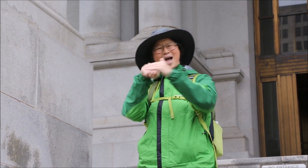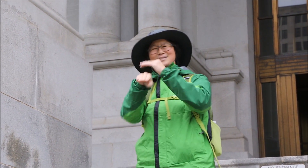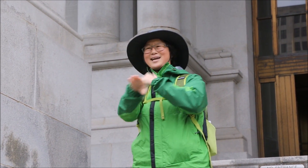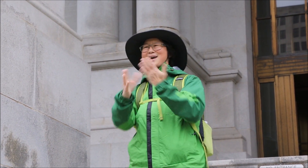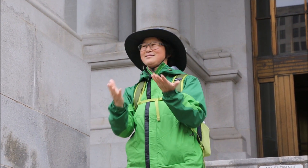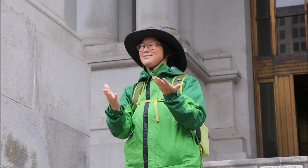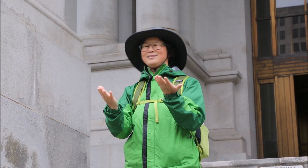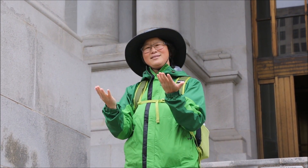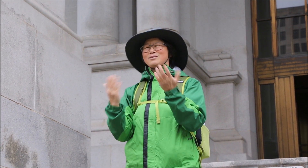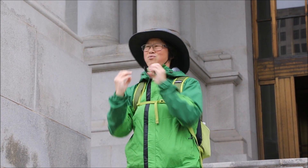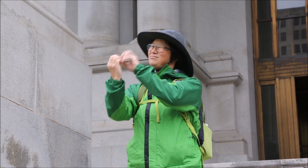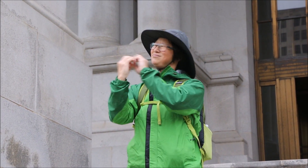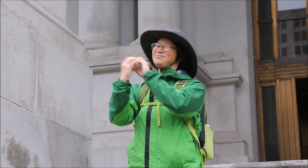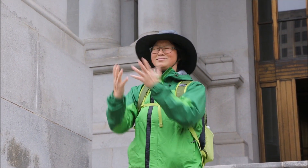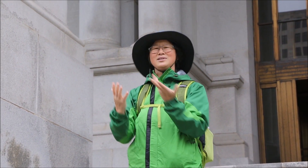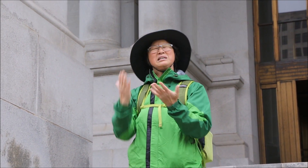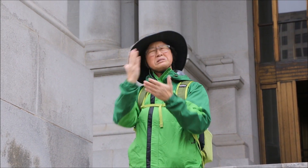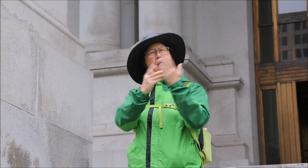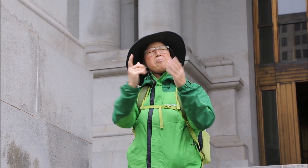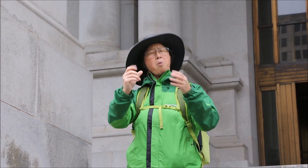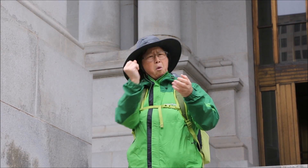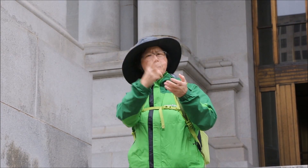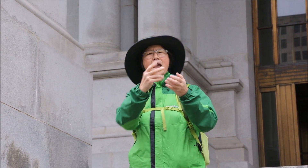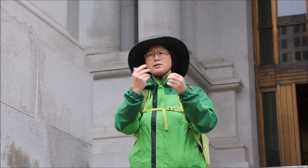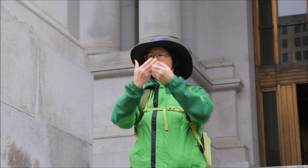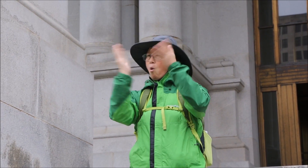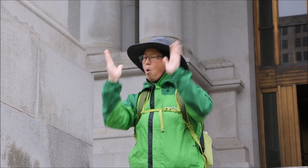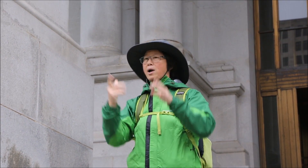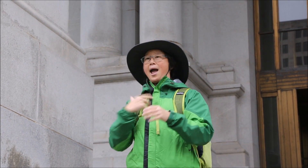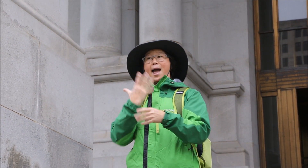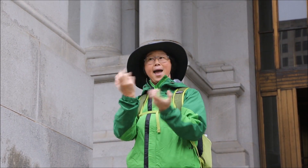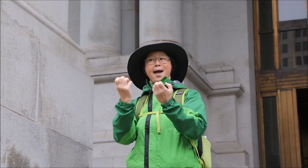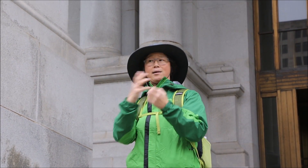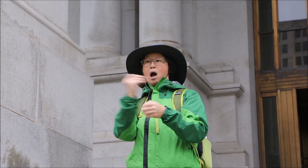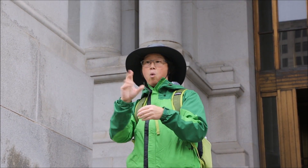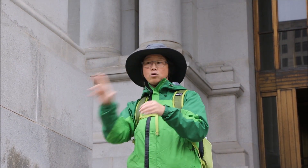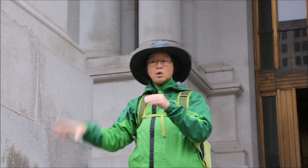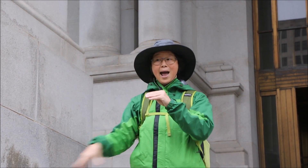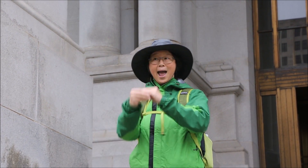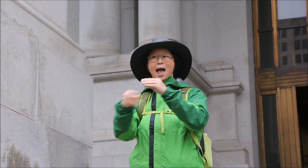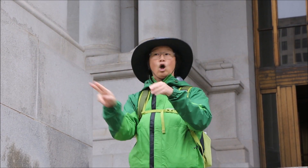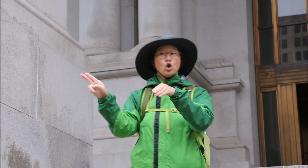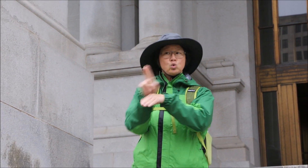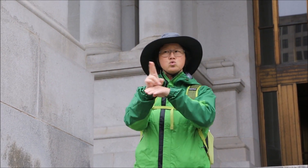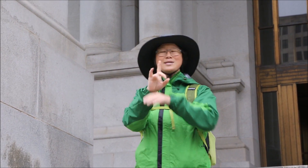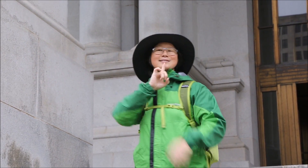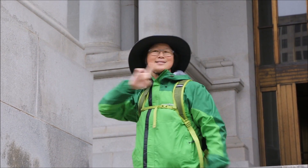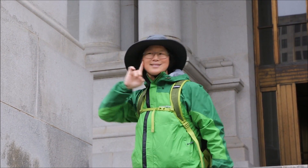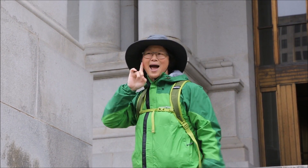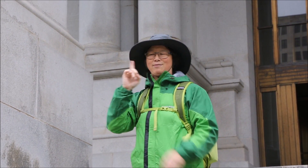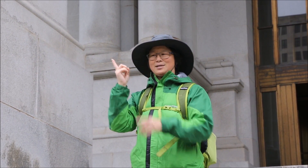school. This past year, he started at Rochester School for the Deaf. He's so happy.